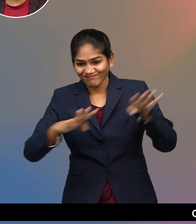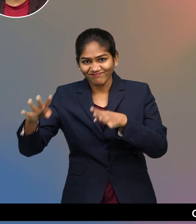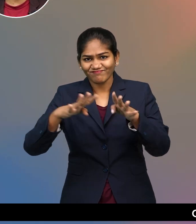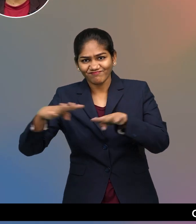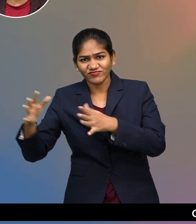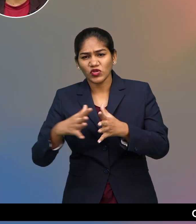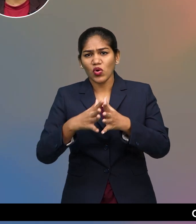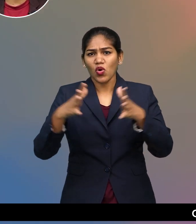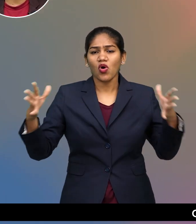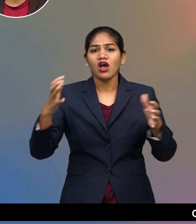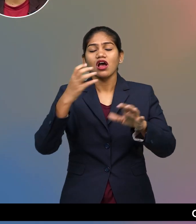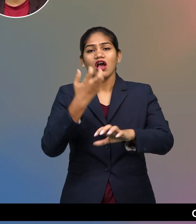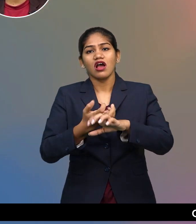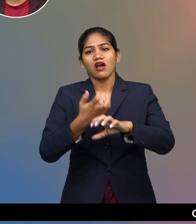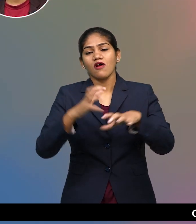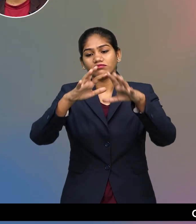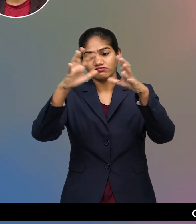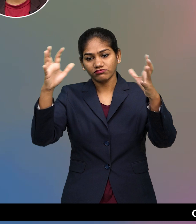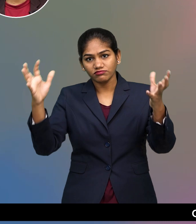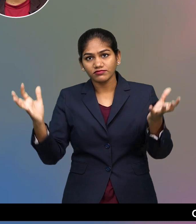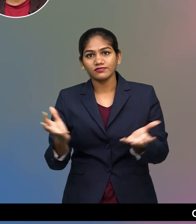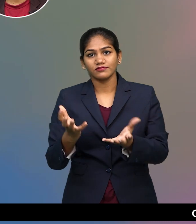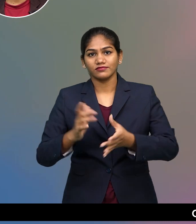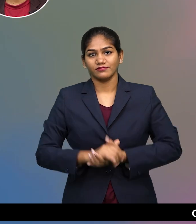and hard rocks.